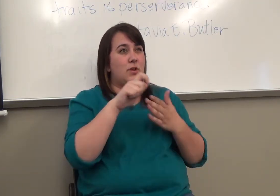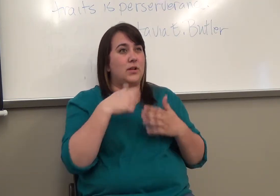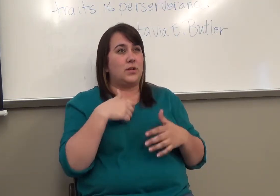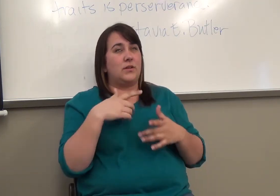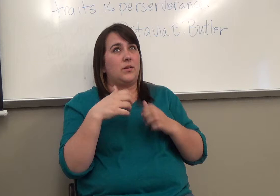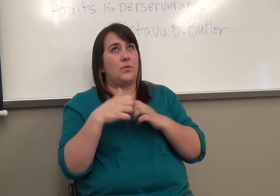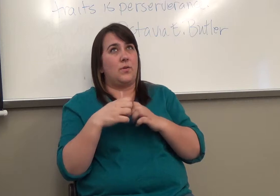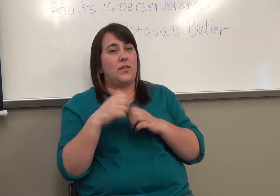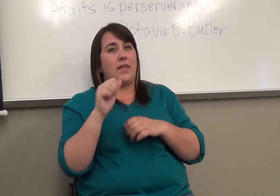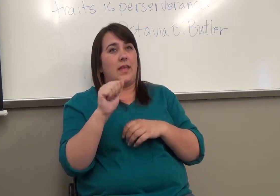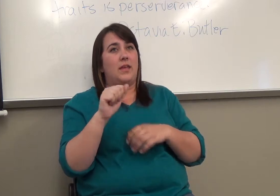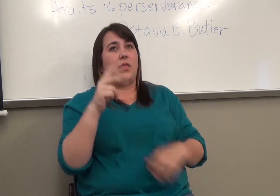3-part